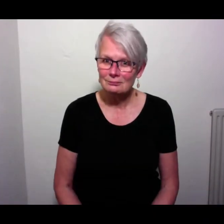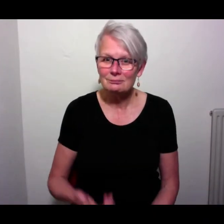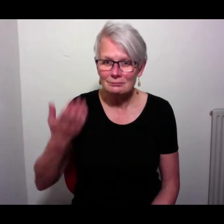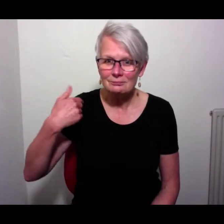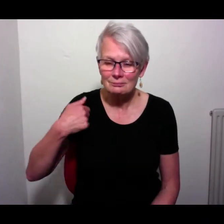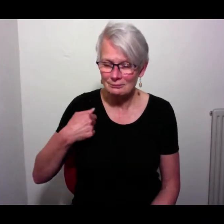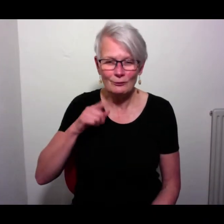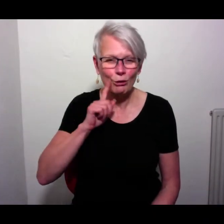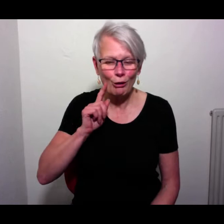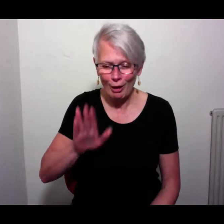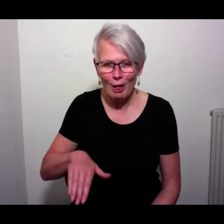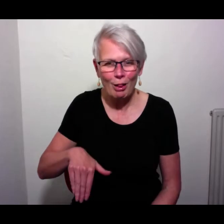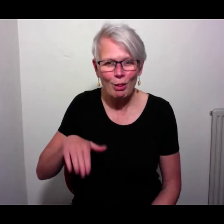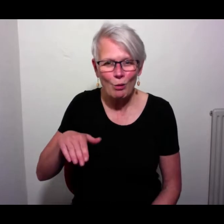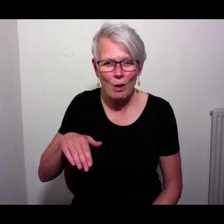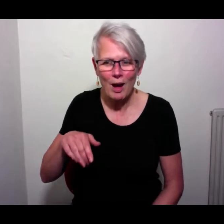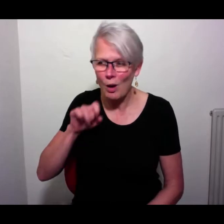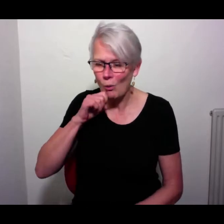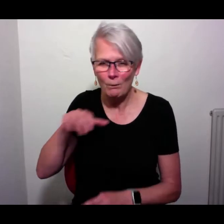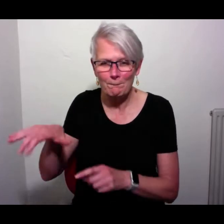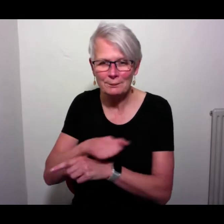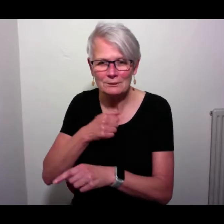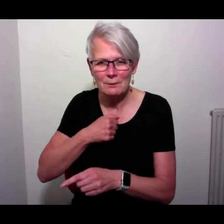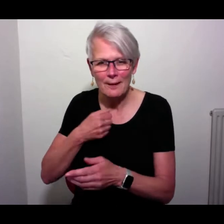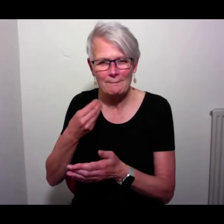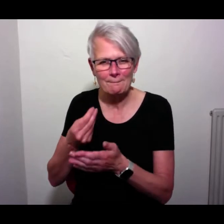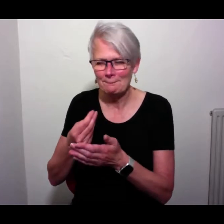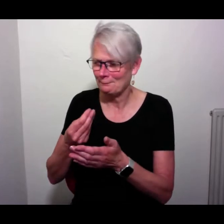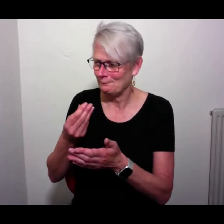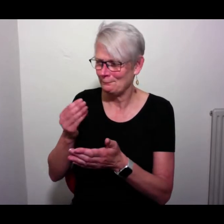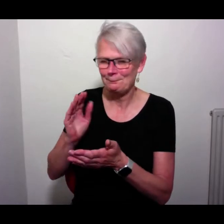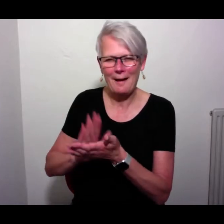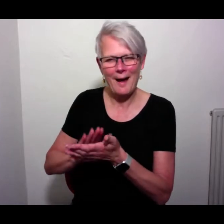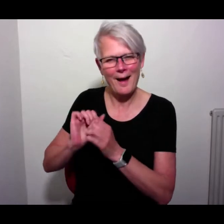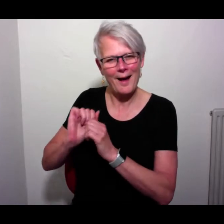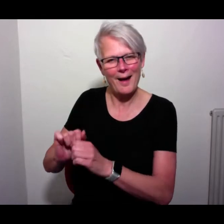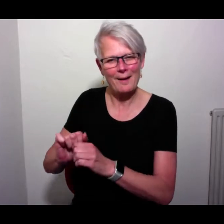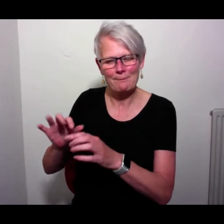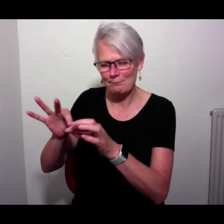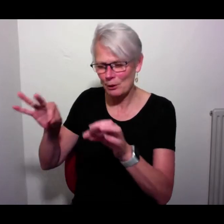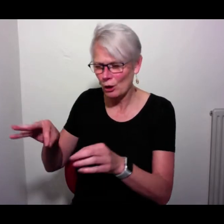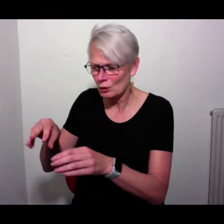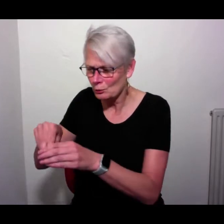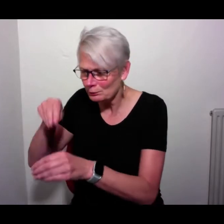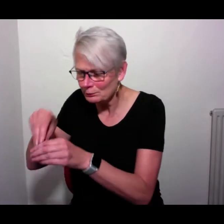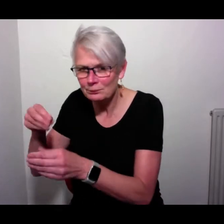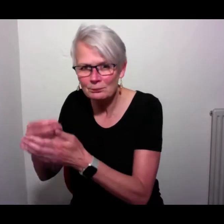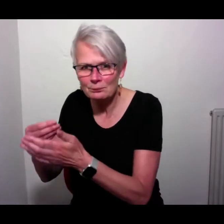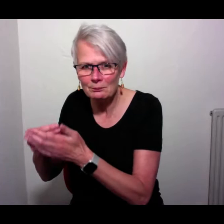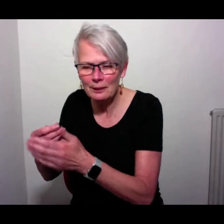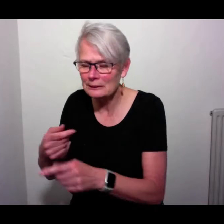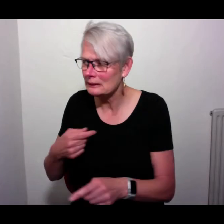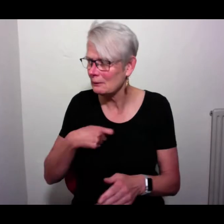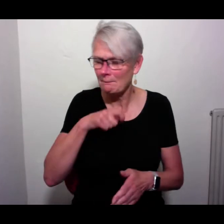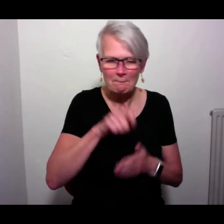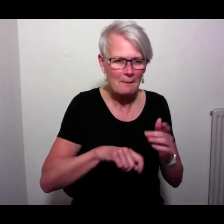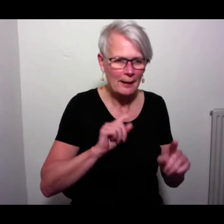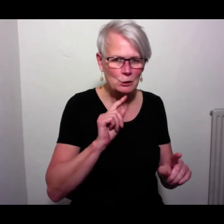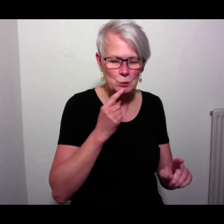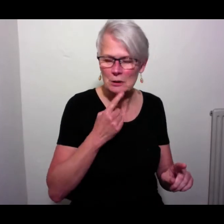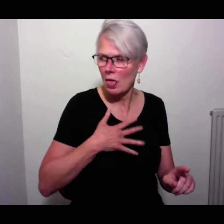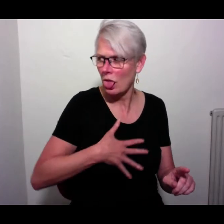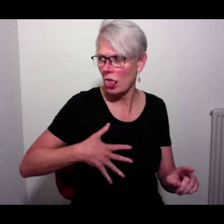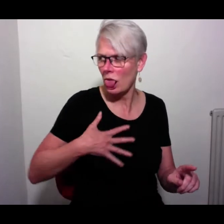I would take pennies from my mother's purse as a kid to feed my habit, hot with fear in case